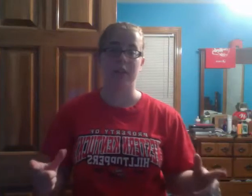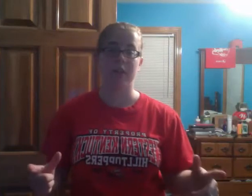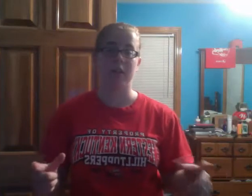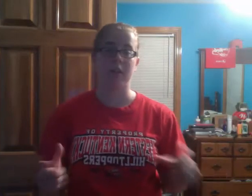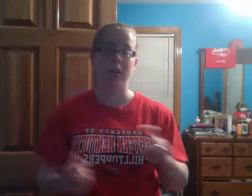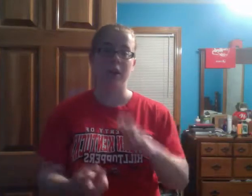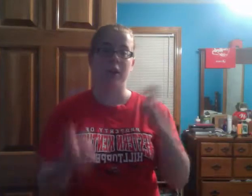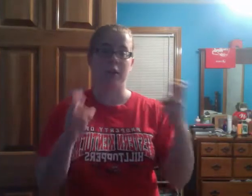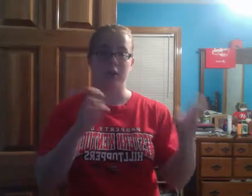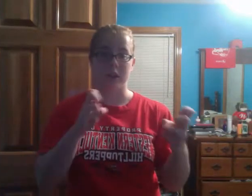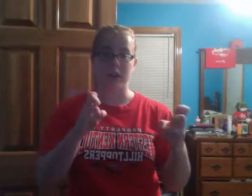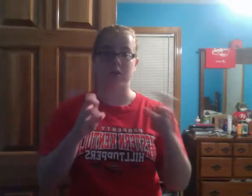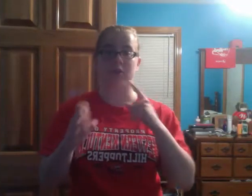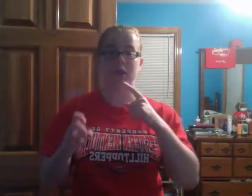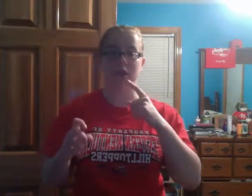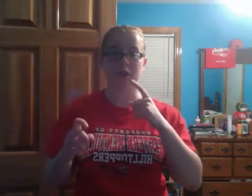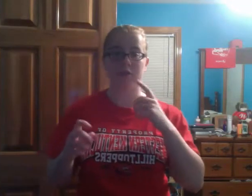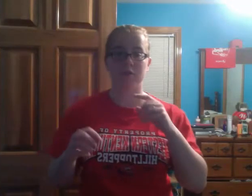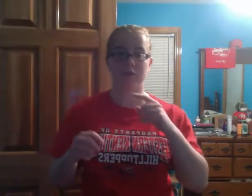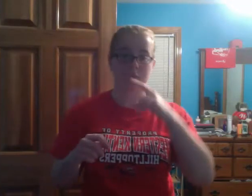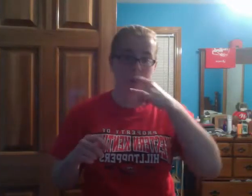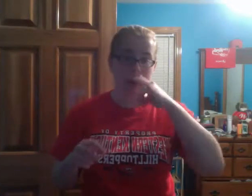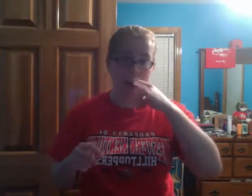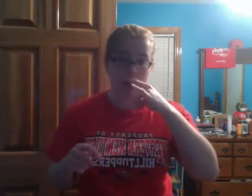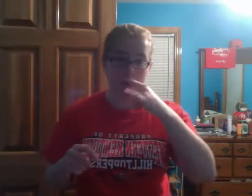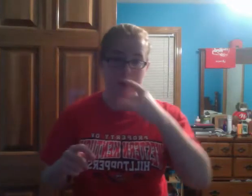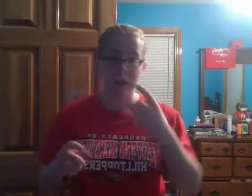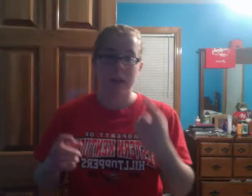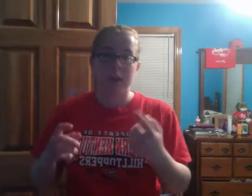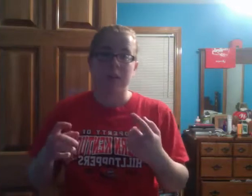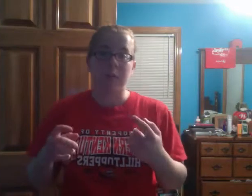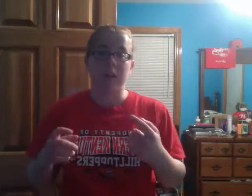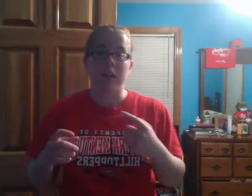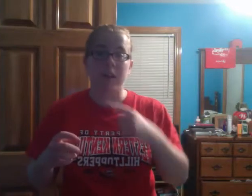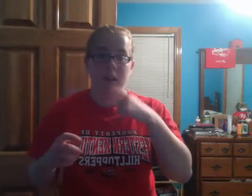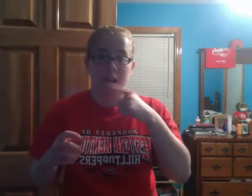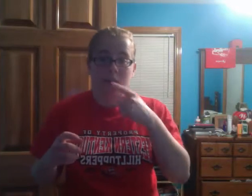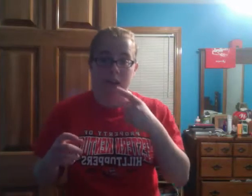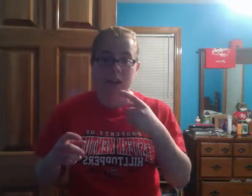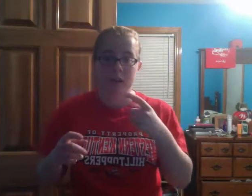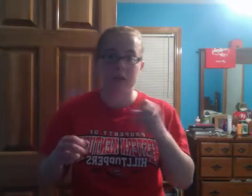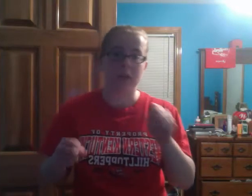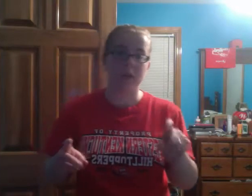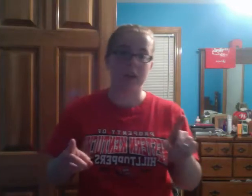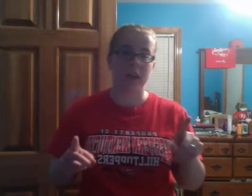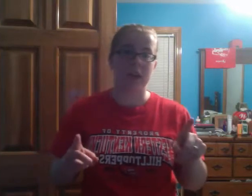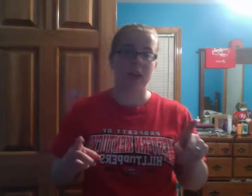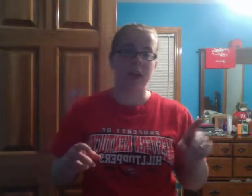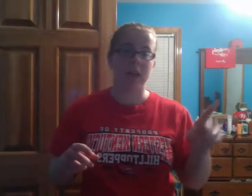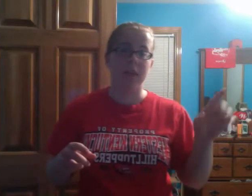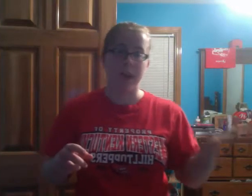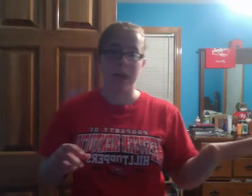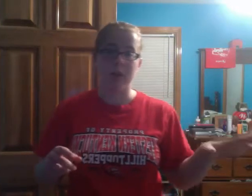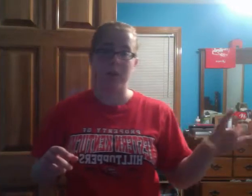could to change their child to be hearing so that they would be